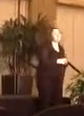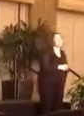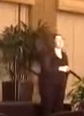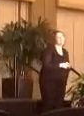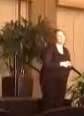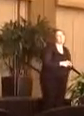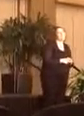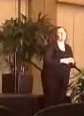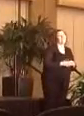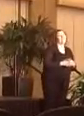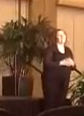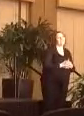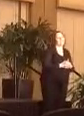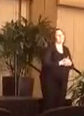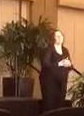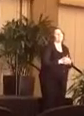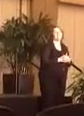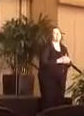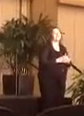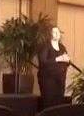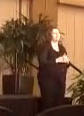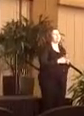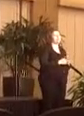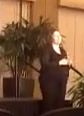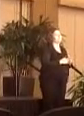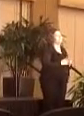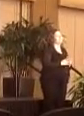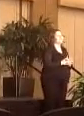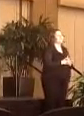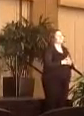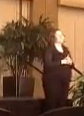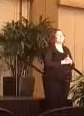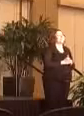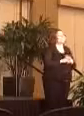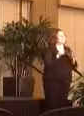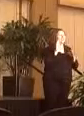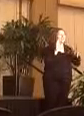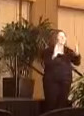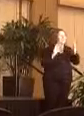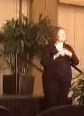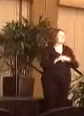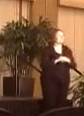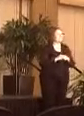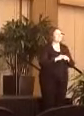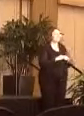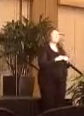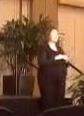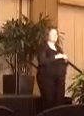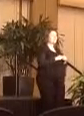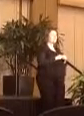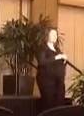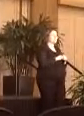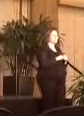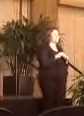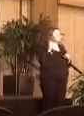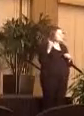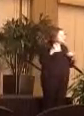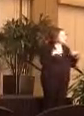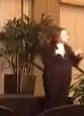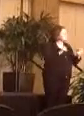yes. I know you talked about this in one of your videos. Hi there. Hi. Hey, girls. Do you still drink